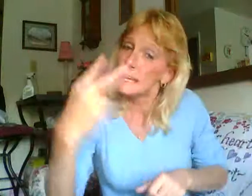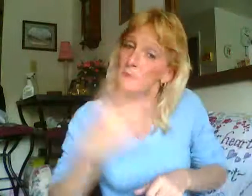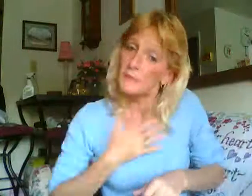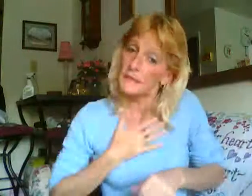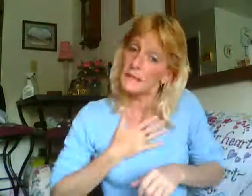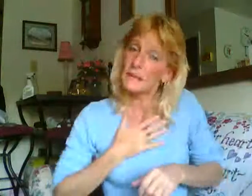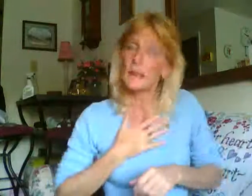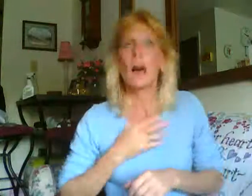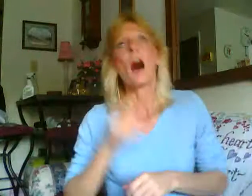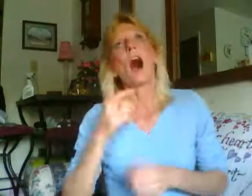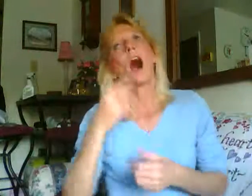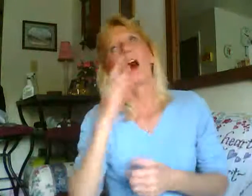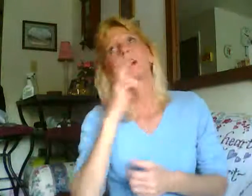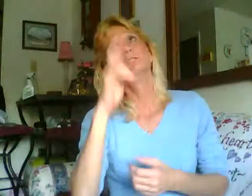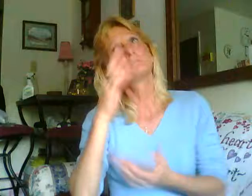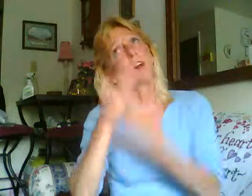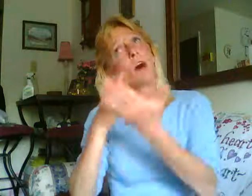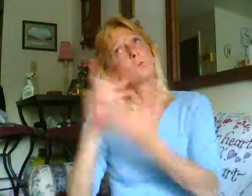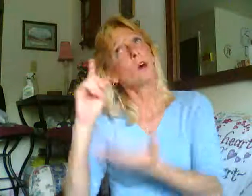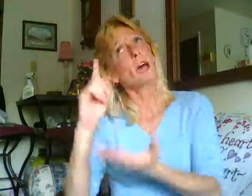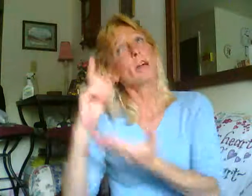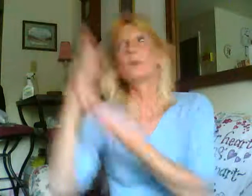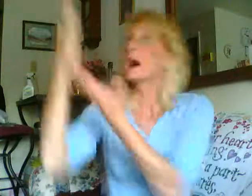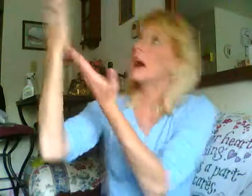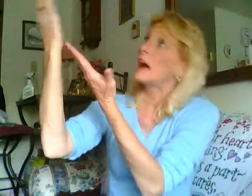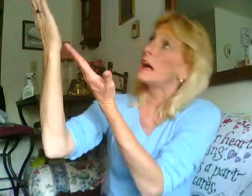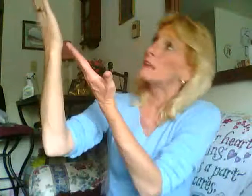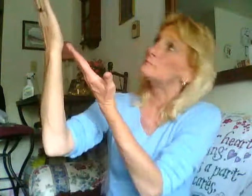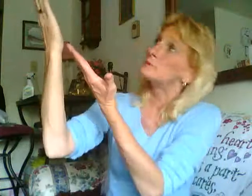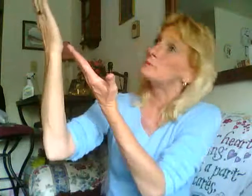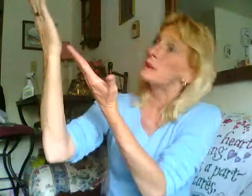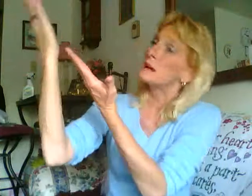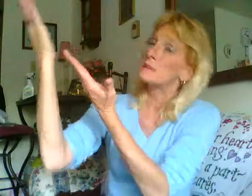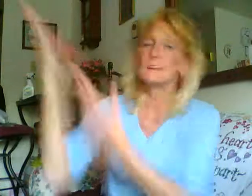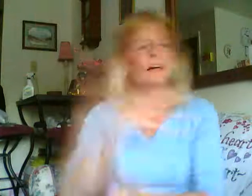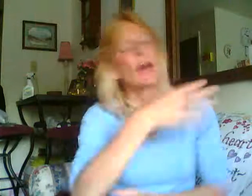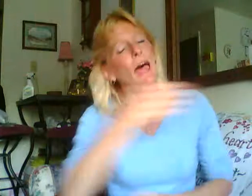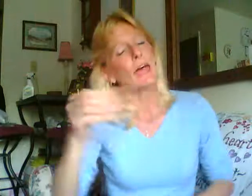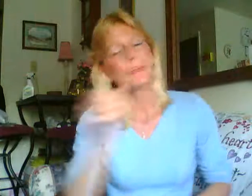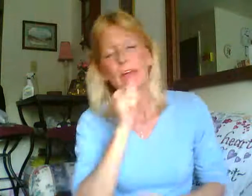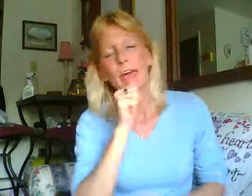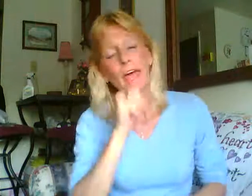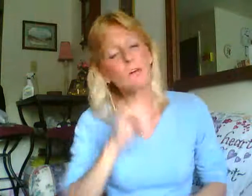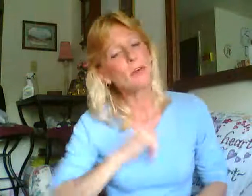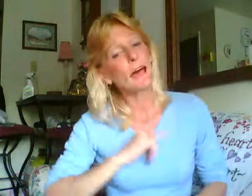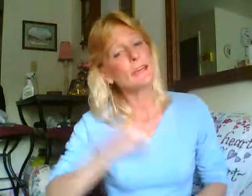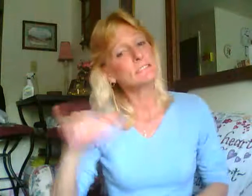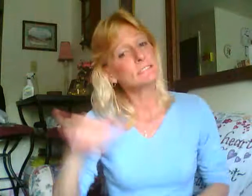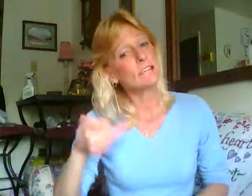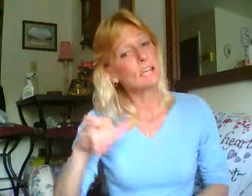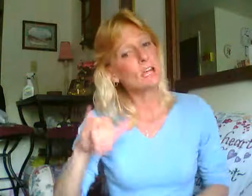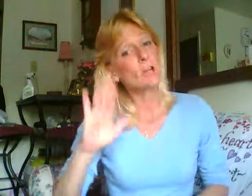me? Are you somewhere up above? And am I still